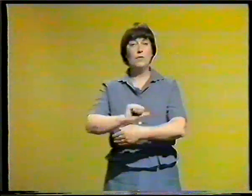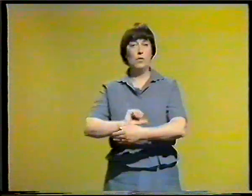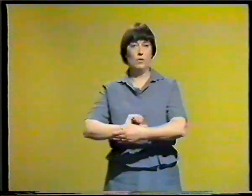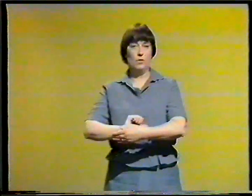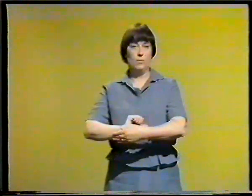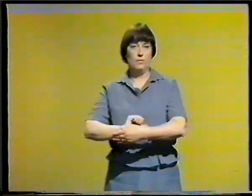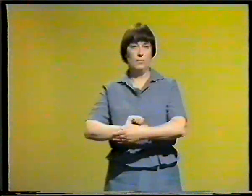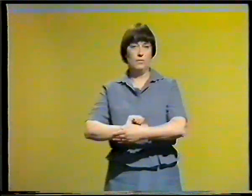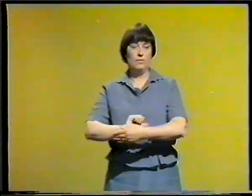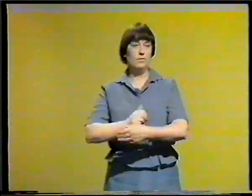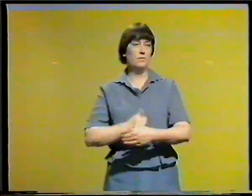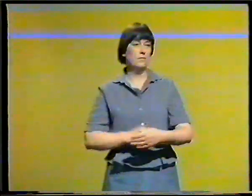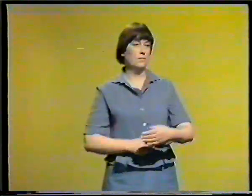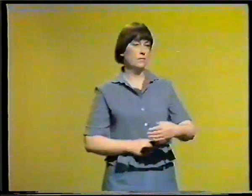Before,